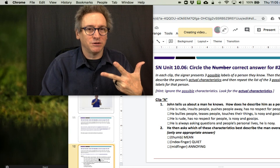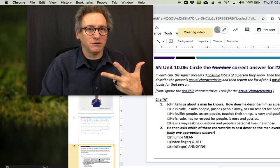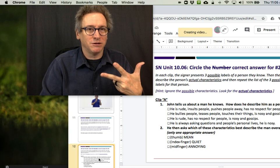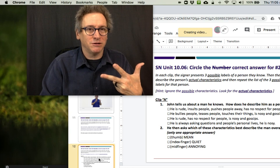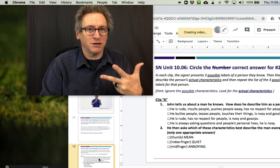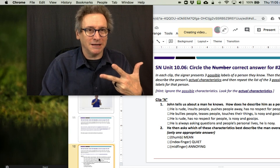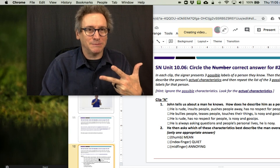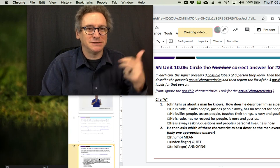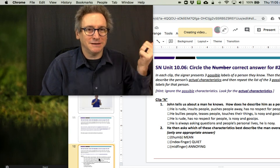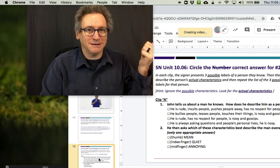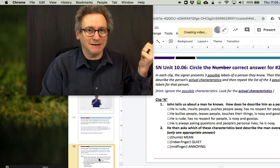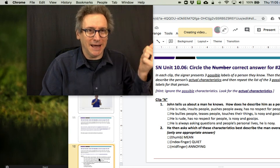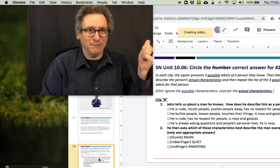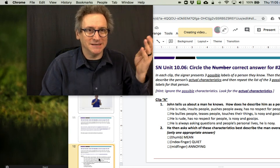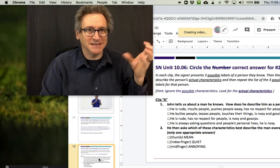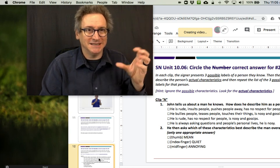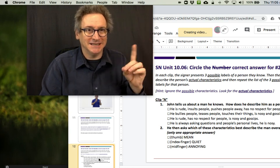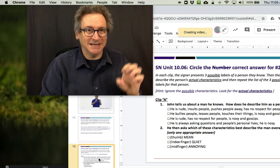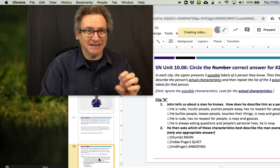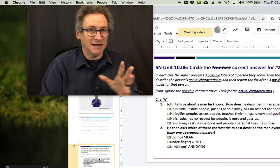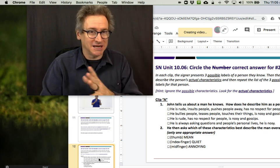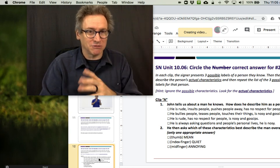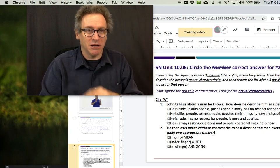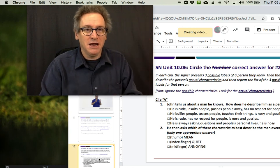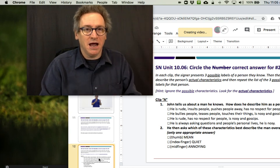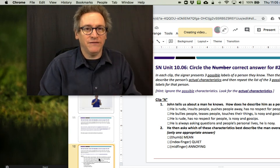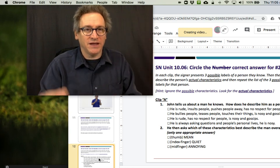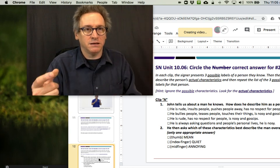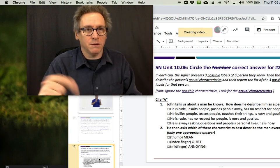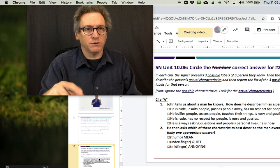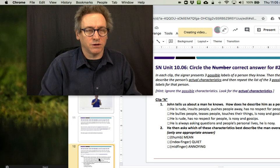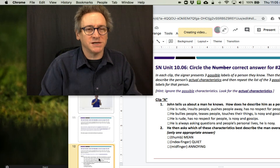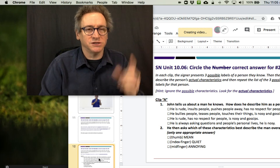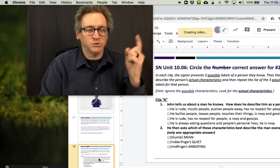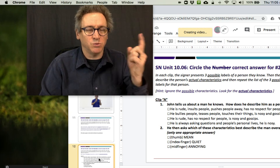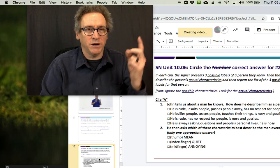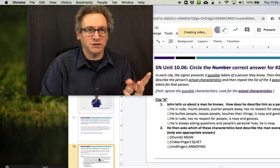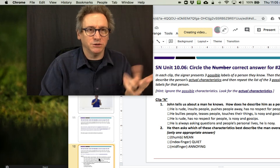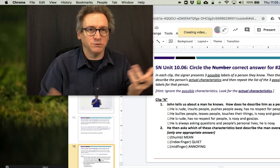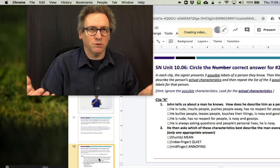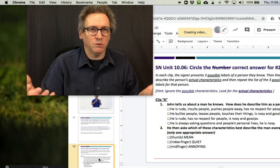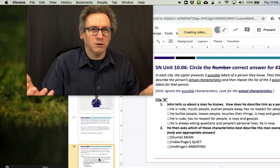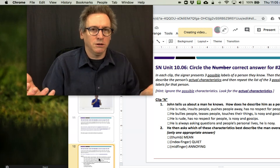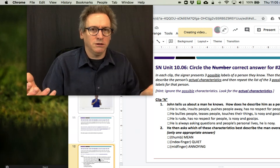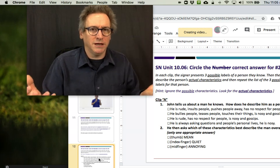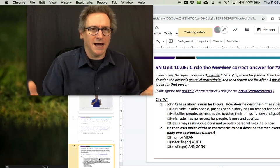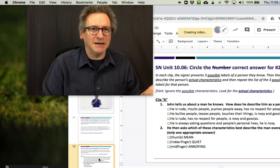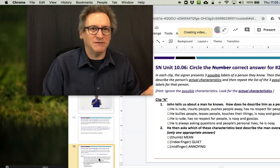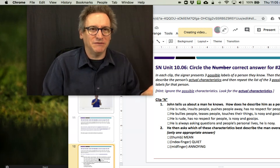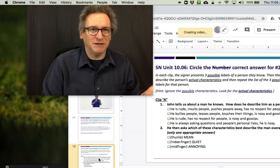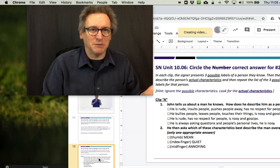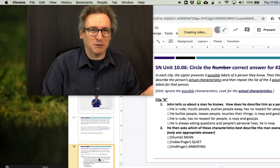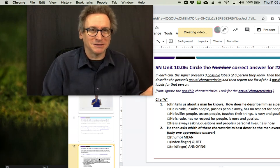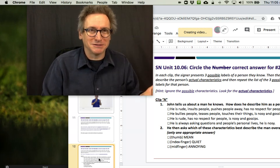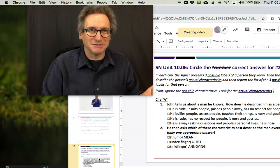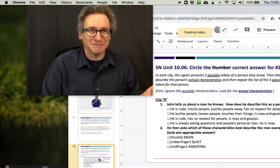numbered the clips A, B, C, D, E, etc. And they numbered the questions 1 and 2. So they kind of